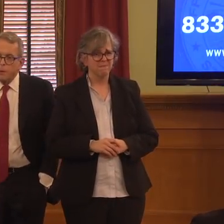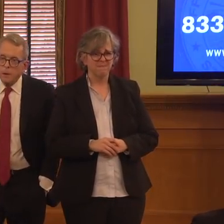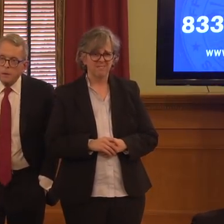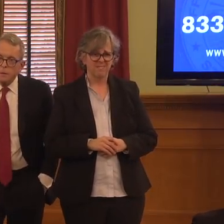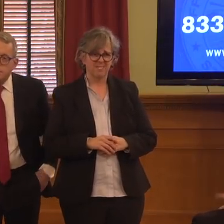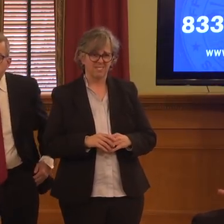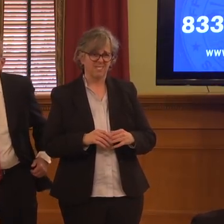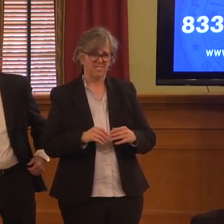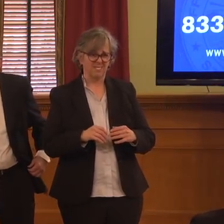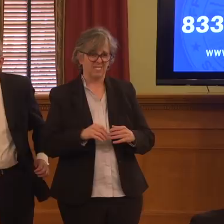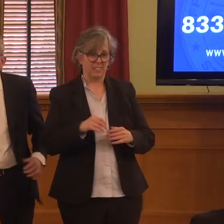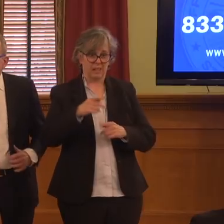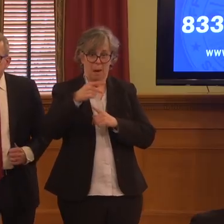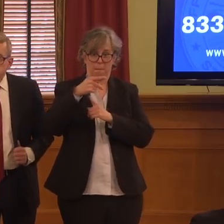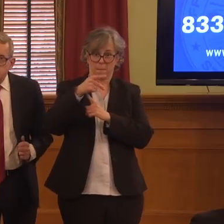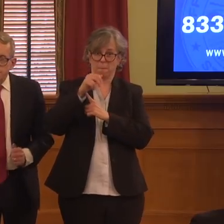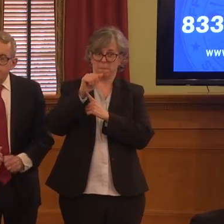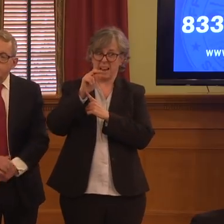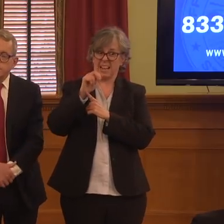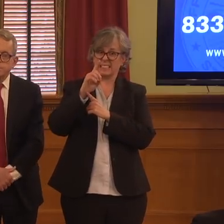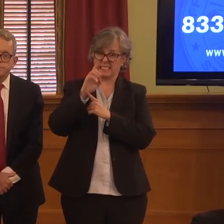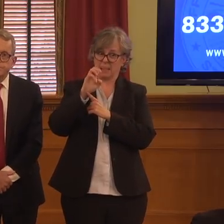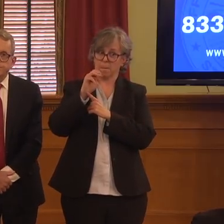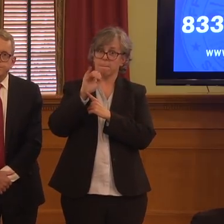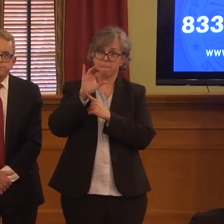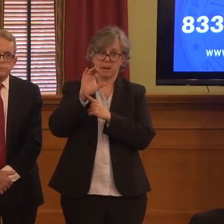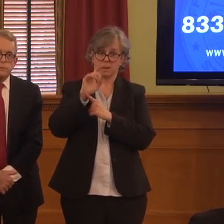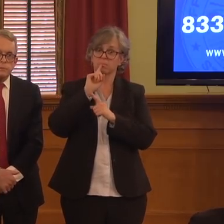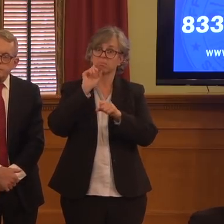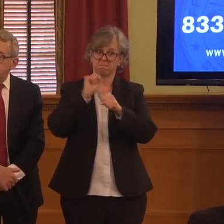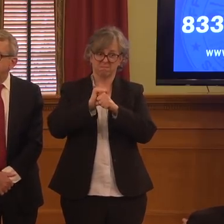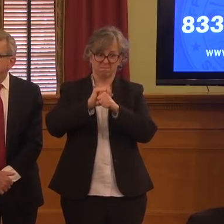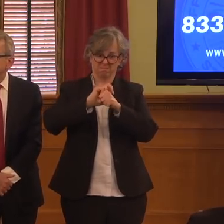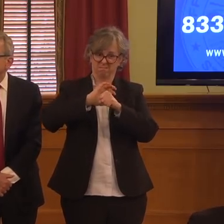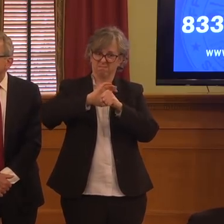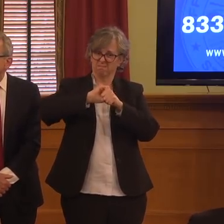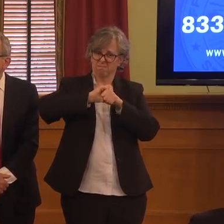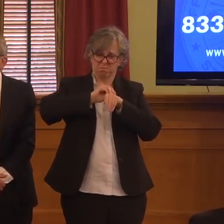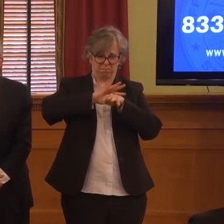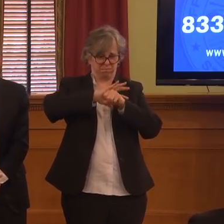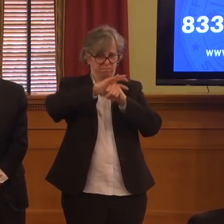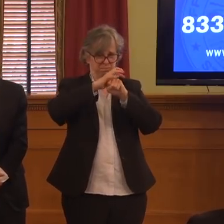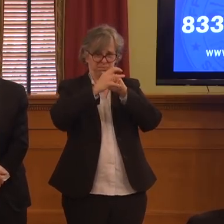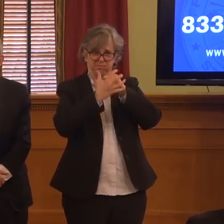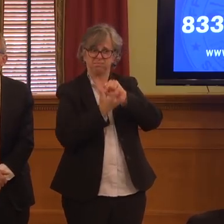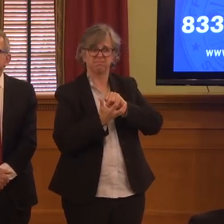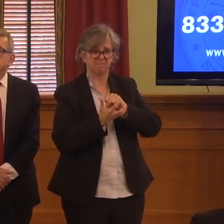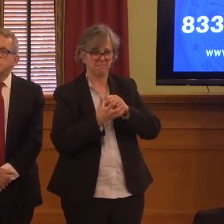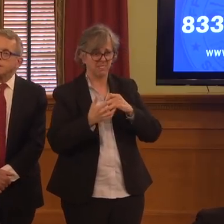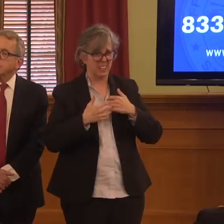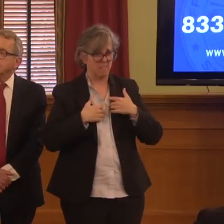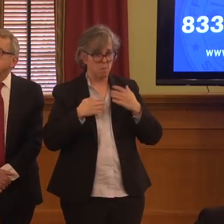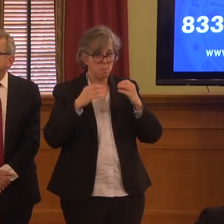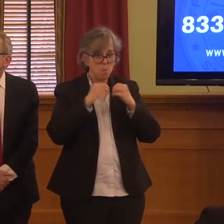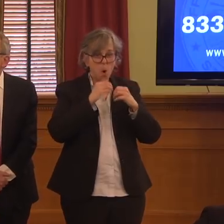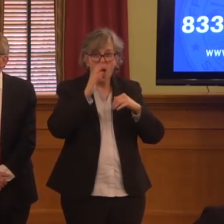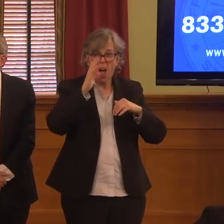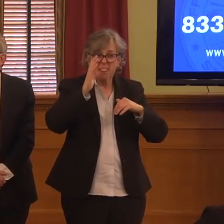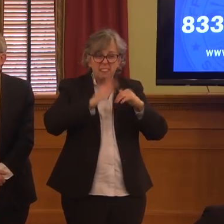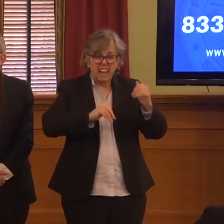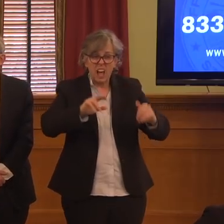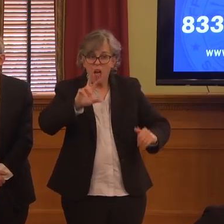pandemic that we've been planning for. We talk a lot about in my over 30 years in public health, but we have never seen a